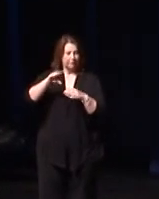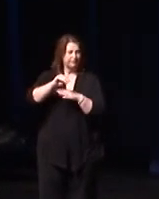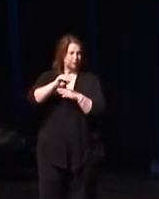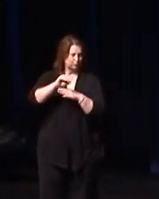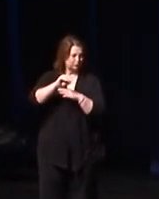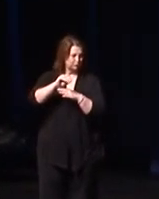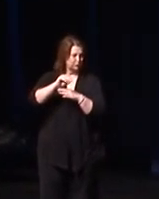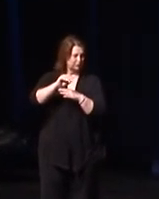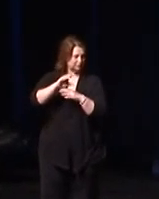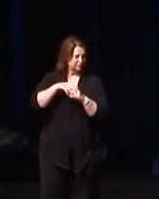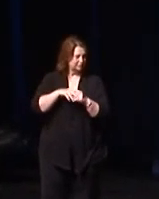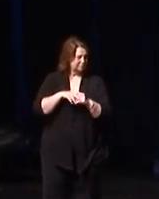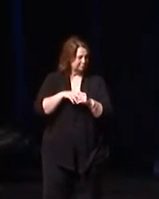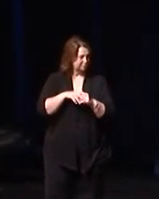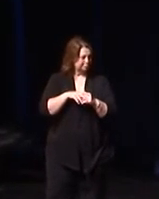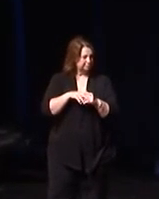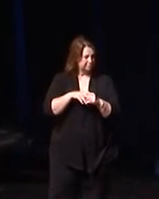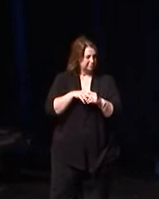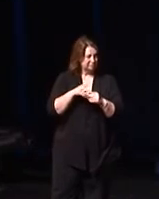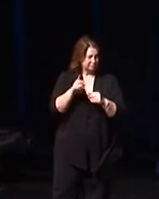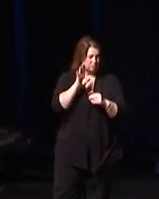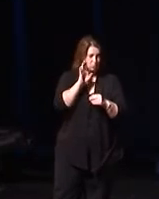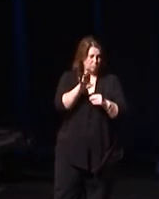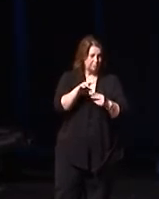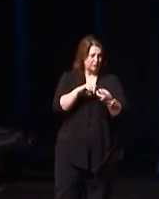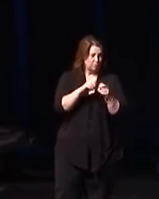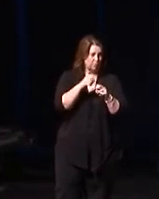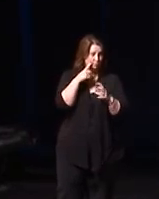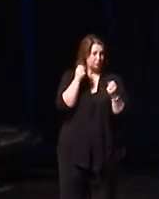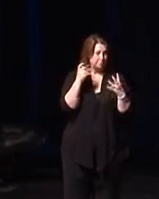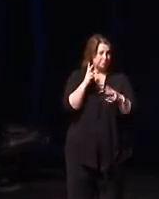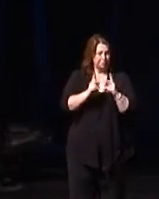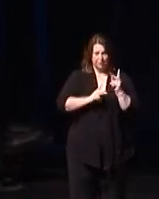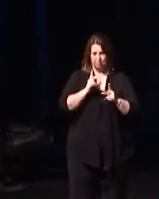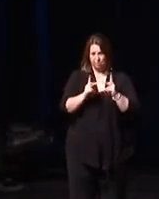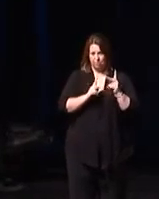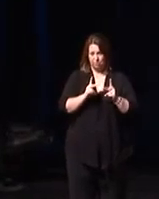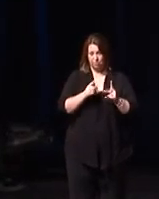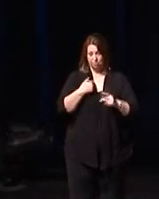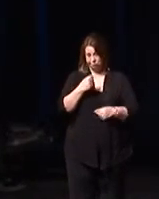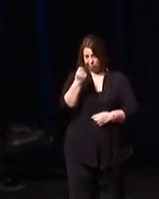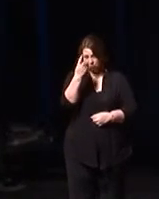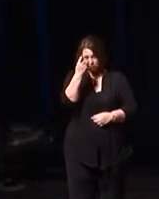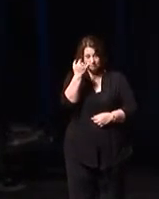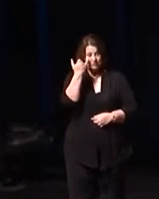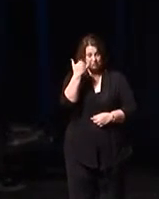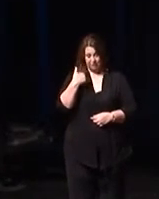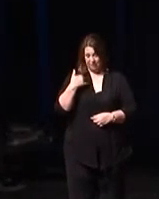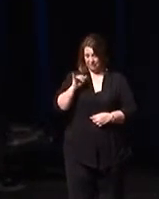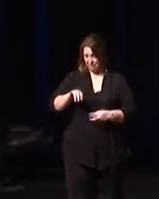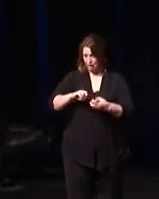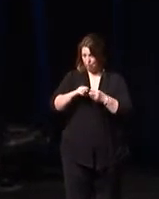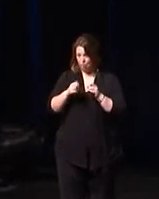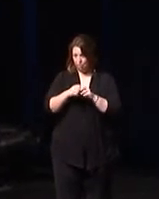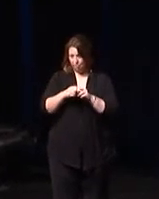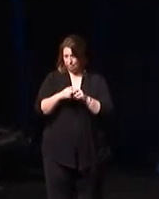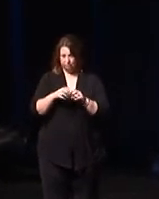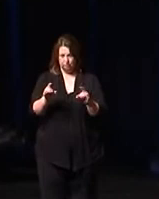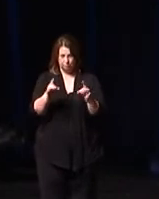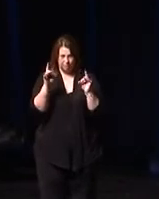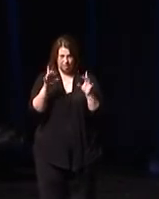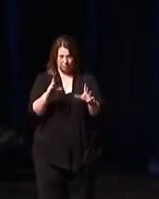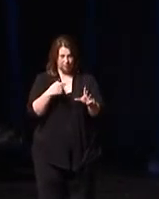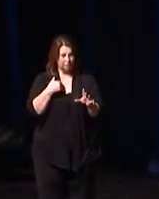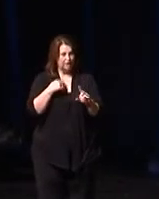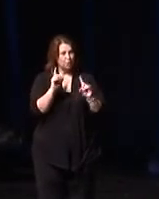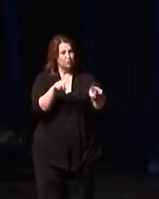the regular old incandescent light bulbs, this is going to be a real problem for a lot of people. I can tell you, if I had this problem, I'd be hoarding them. And now I'd go down to Costco